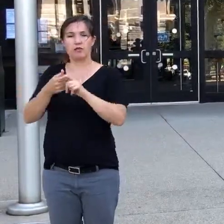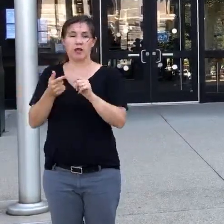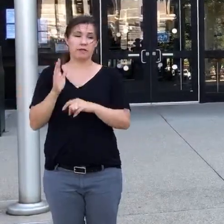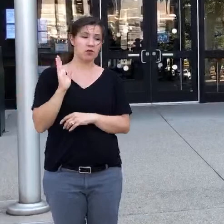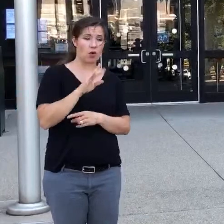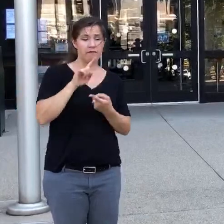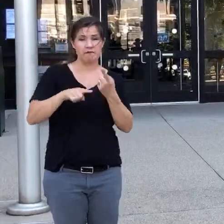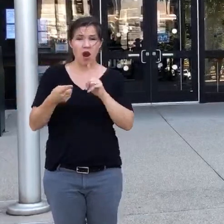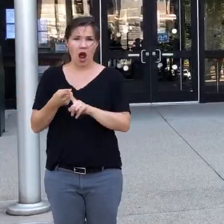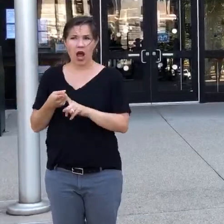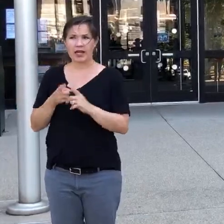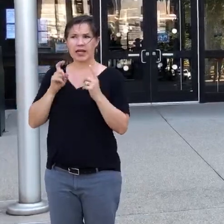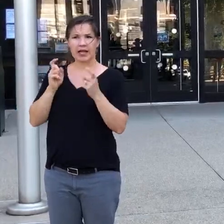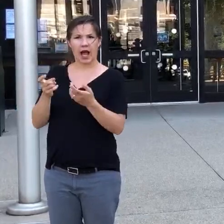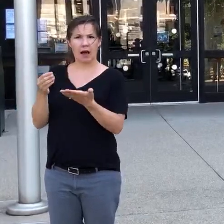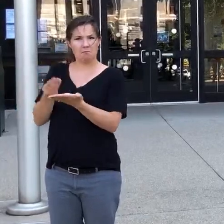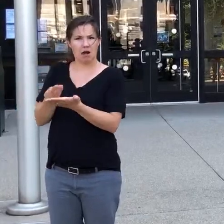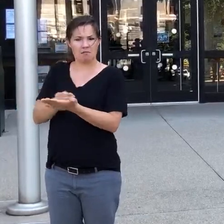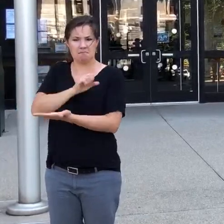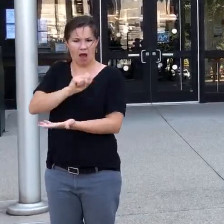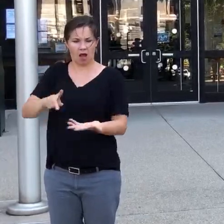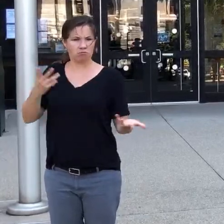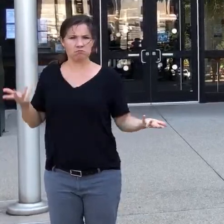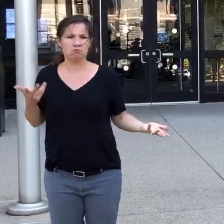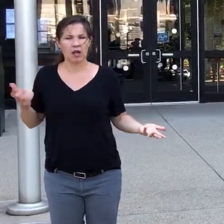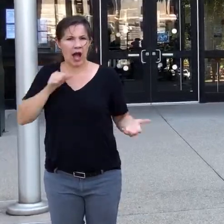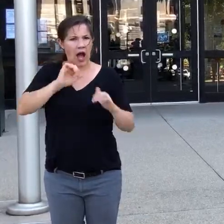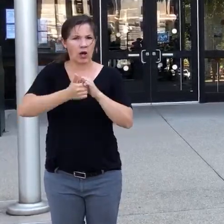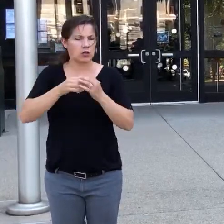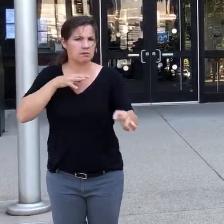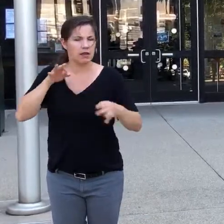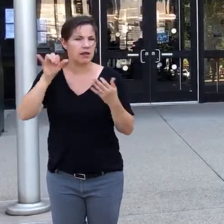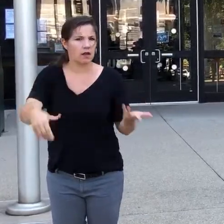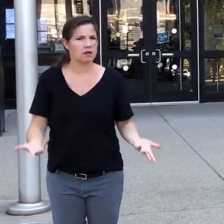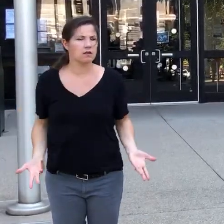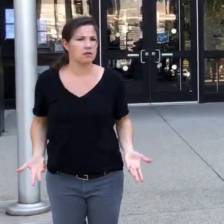Well, let me answer this, David. Let me answer this.